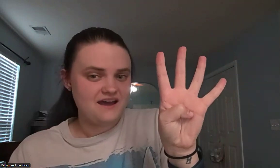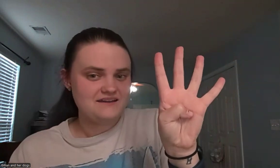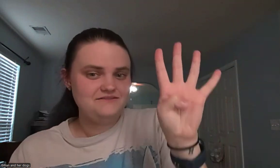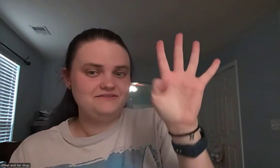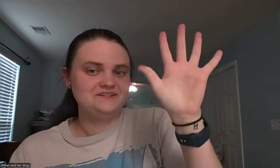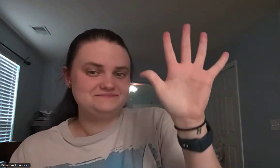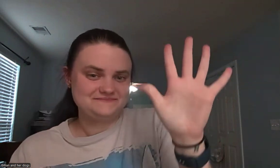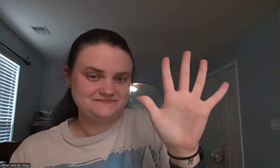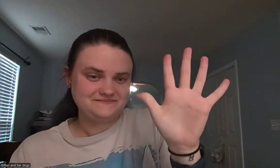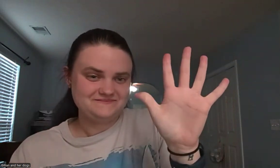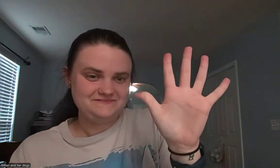5,